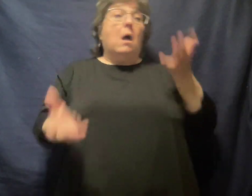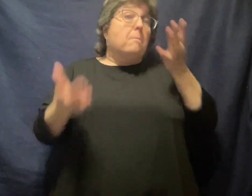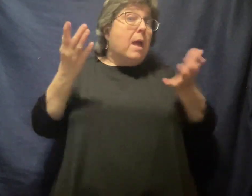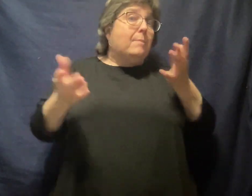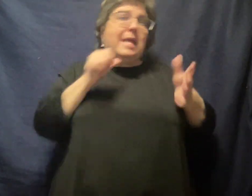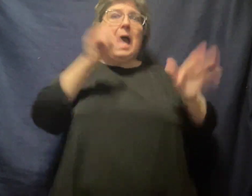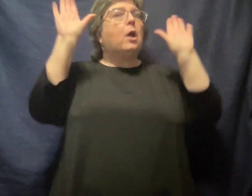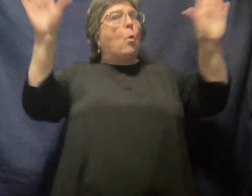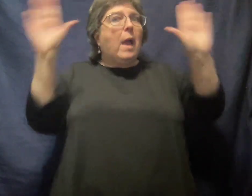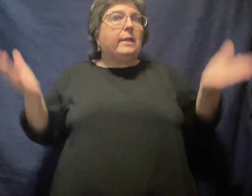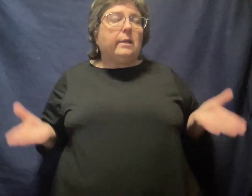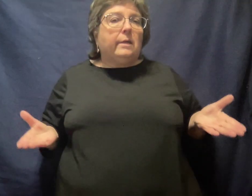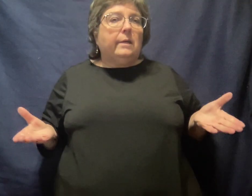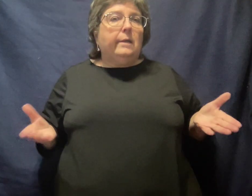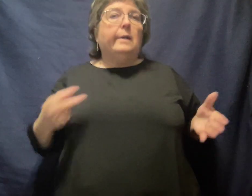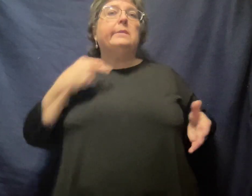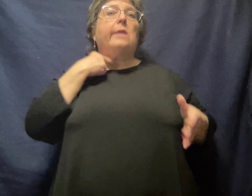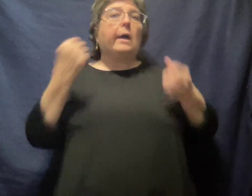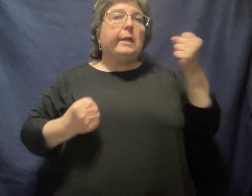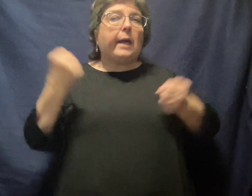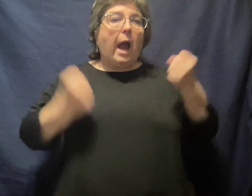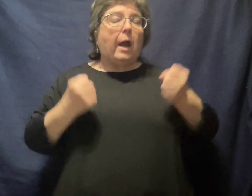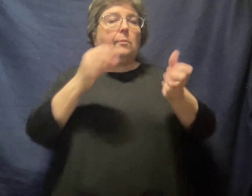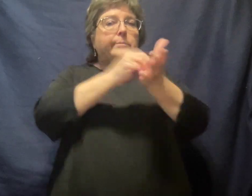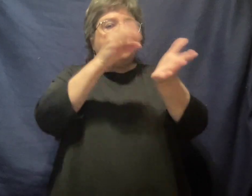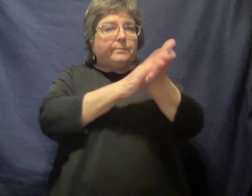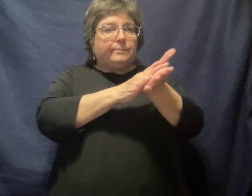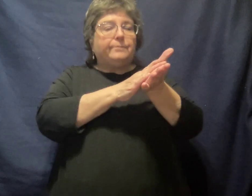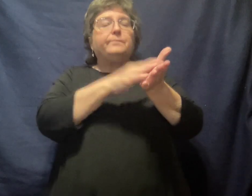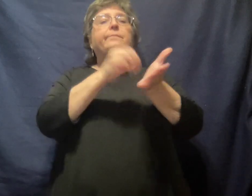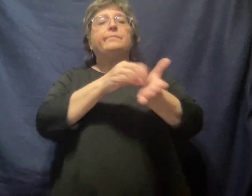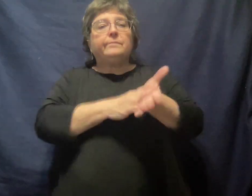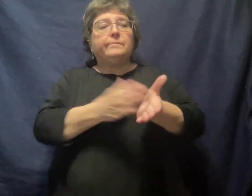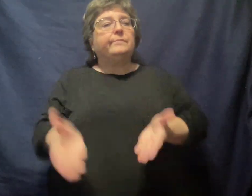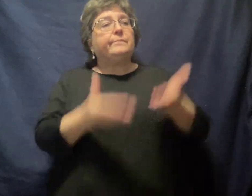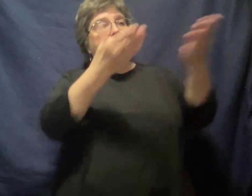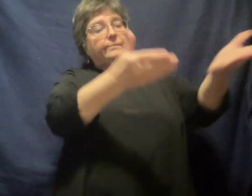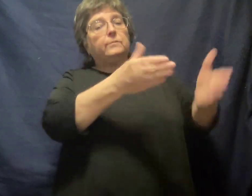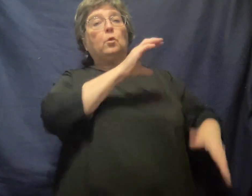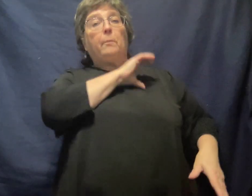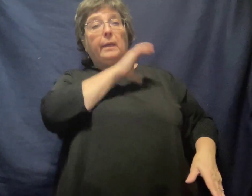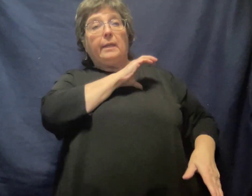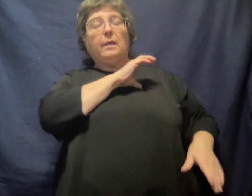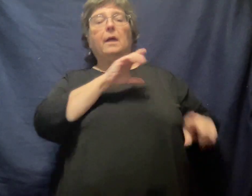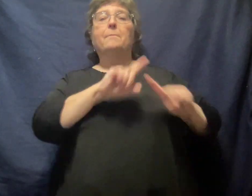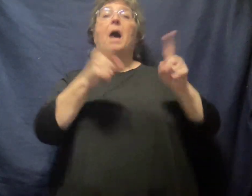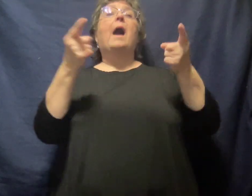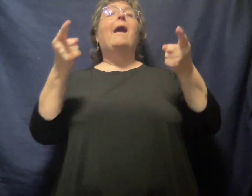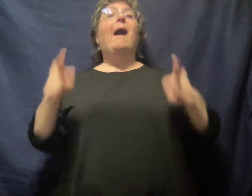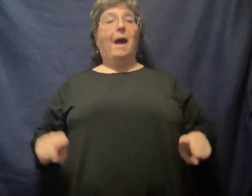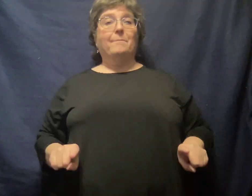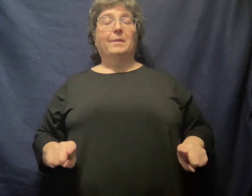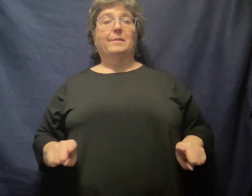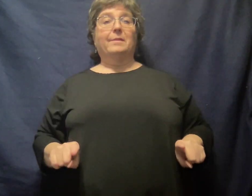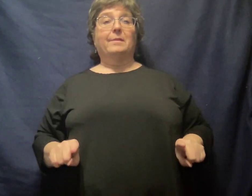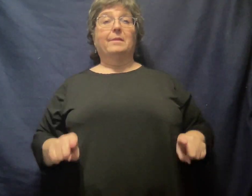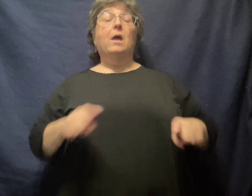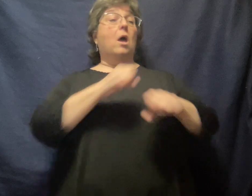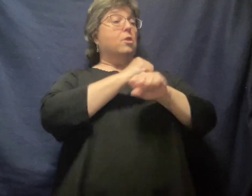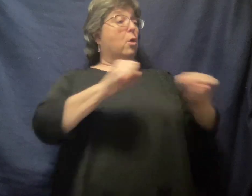great. Somebody's stuck in a car, we'll document that information, we'll pass it on to law enforcement, but what often happens is they'll come and they'll rescue someone who's stuck in a